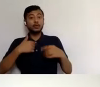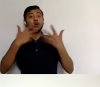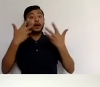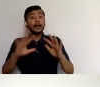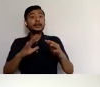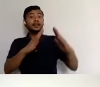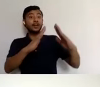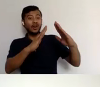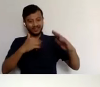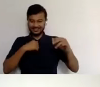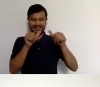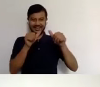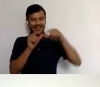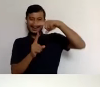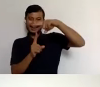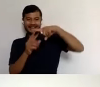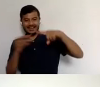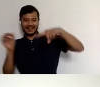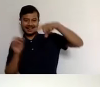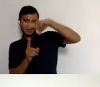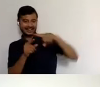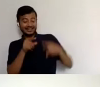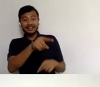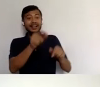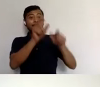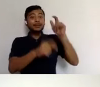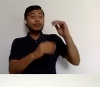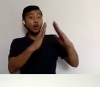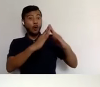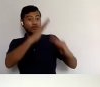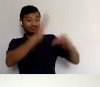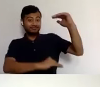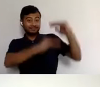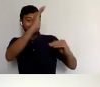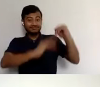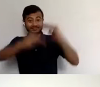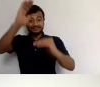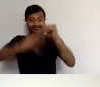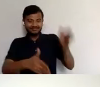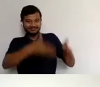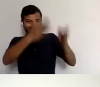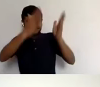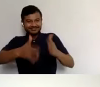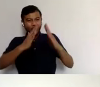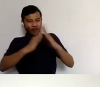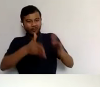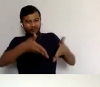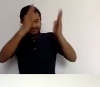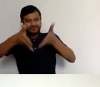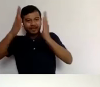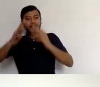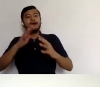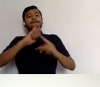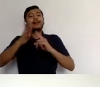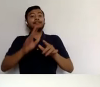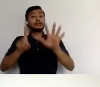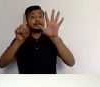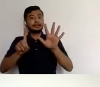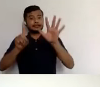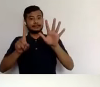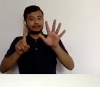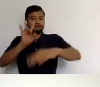consumers' homes together with mesh-based extenders. And then we've improved the experience through a smart